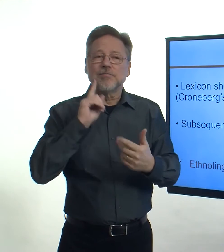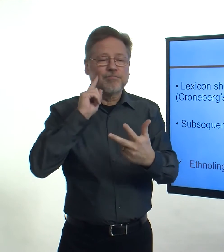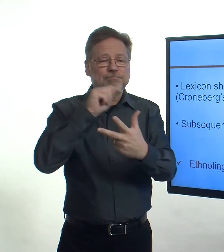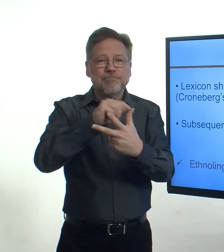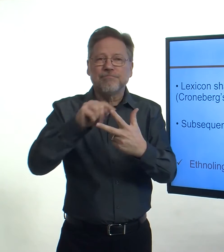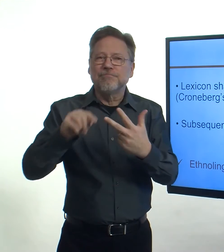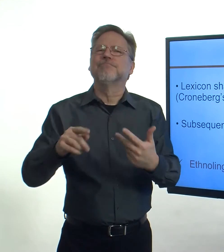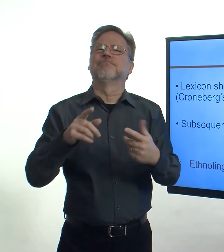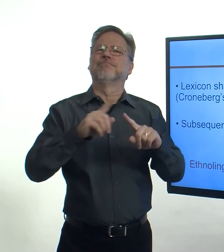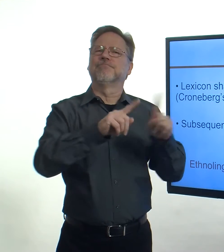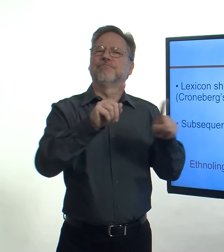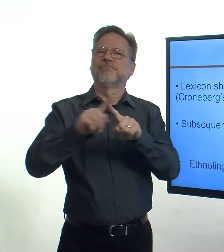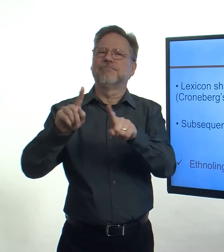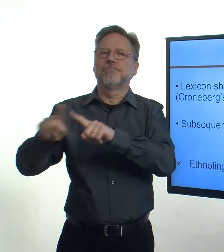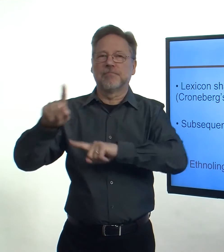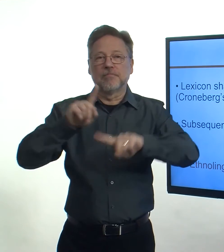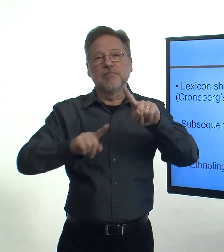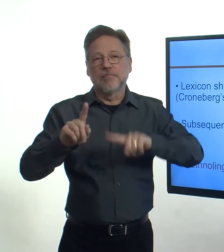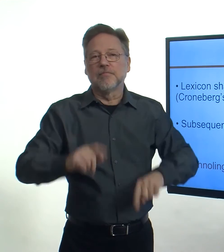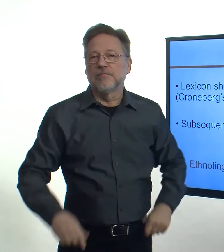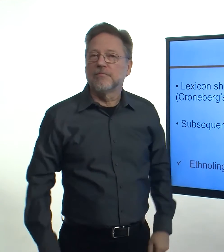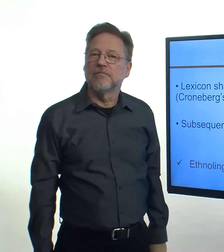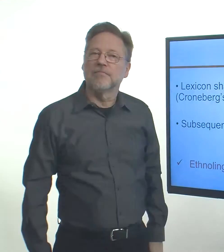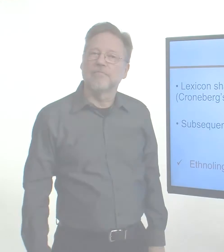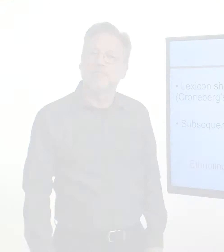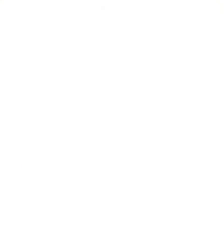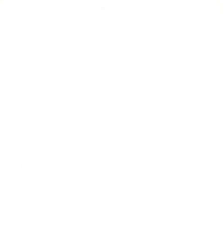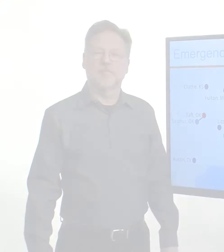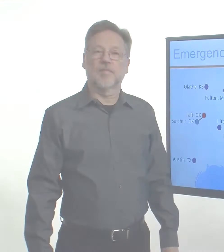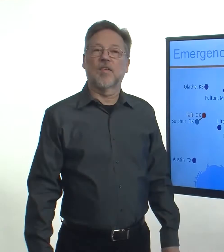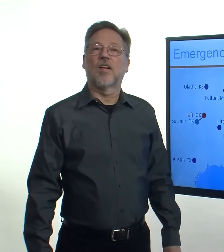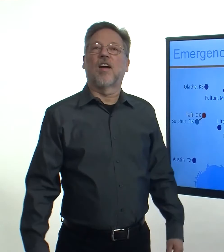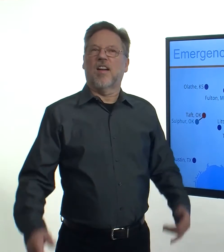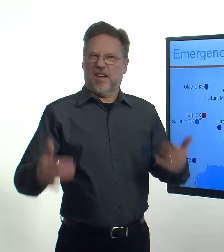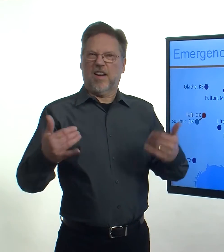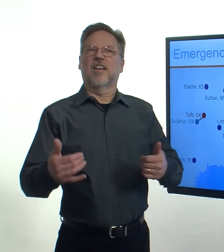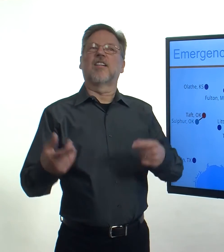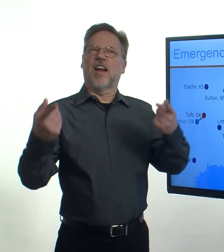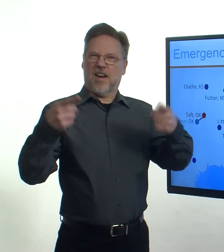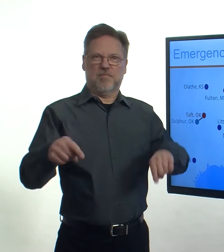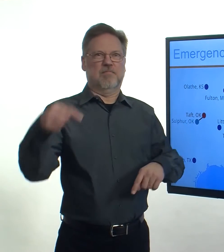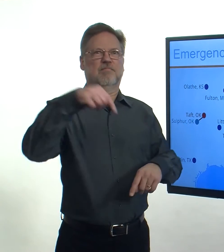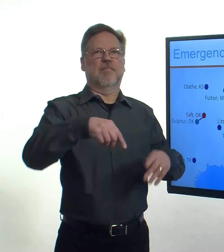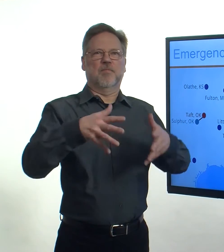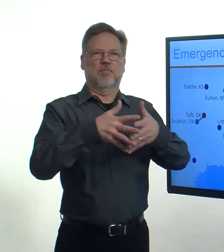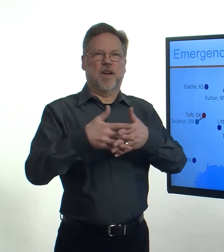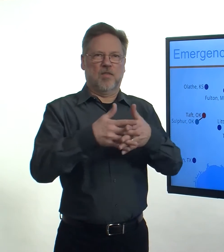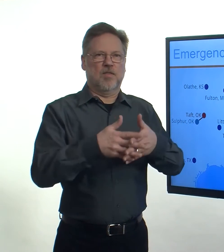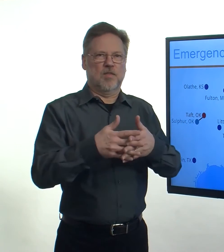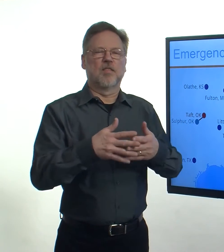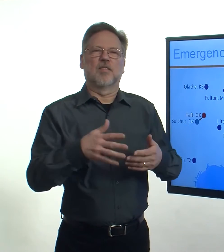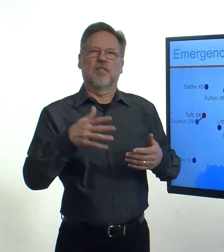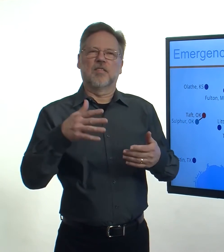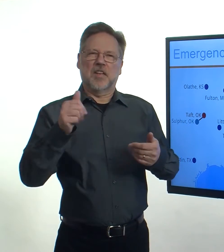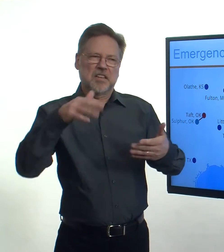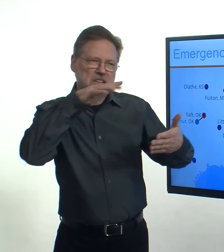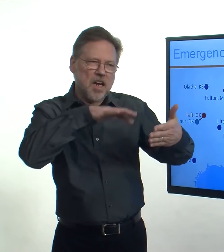of these linguistic communities have different sign languages. Now, this also happened in